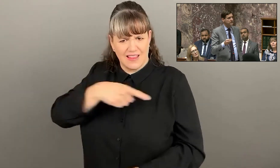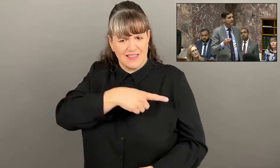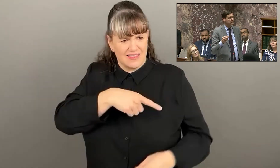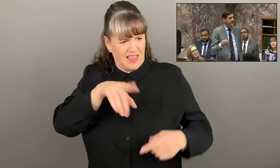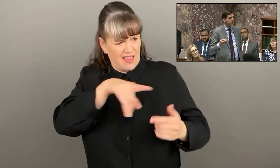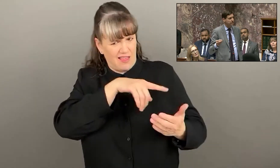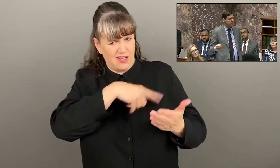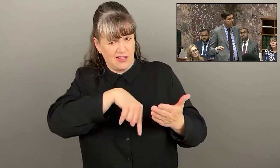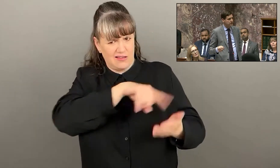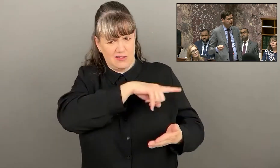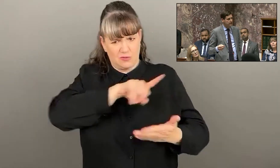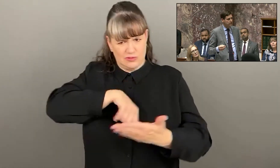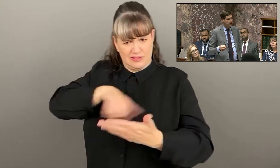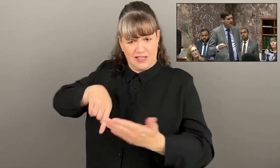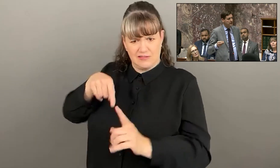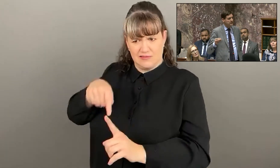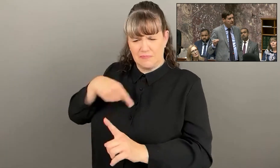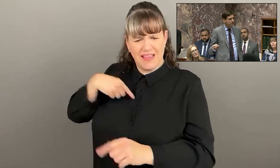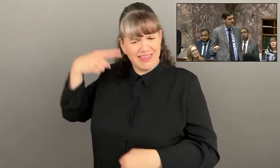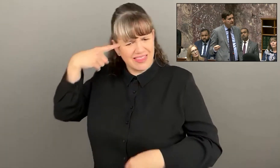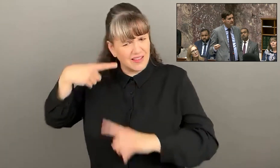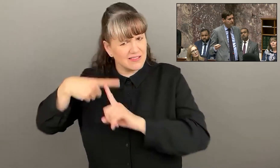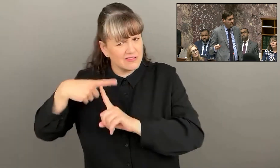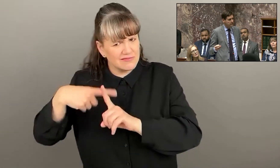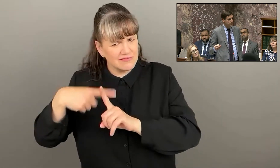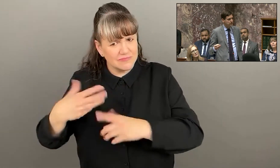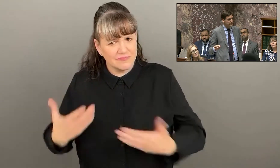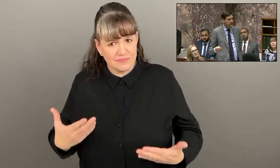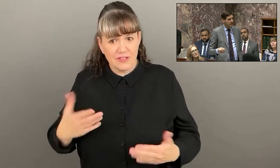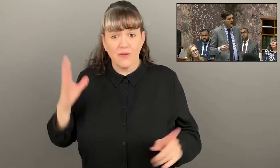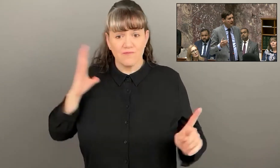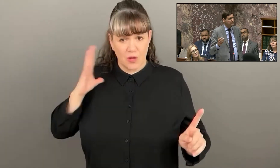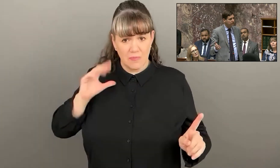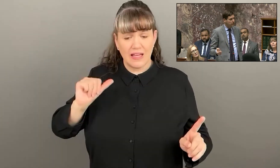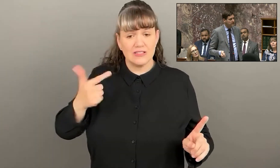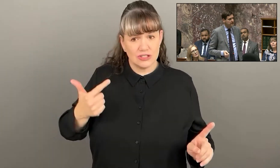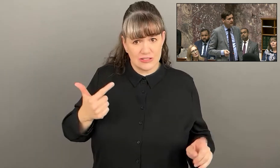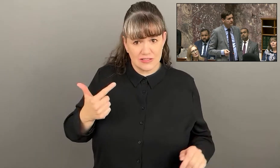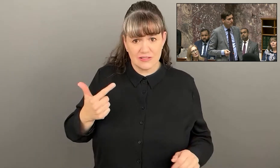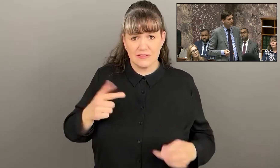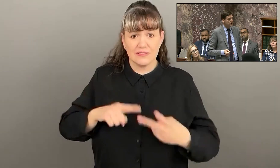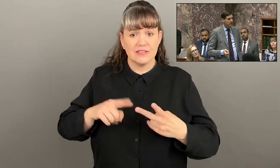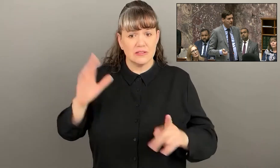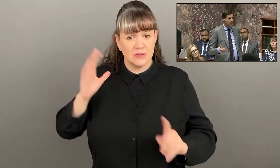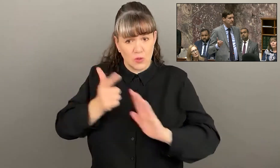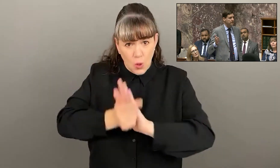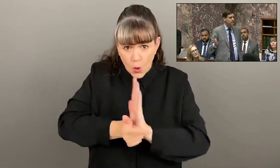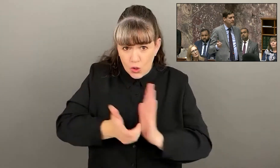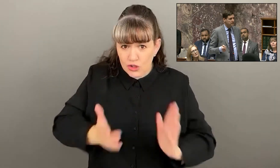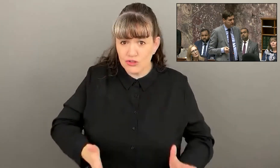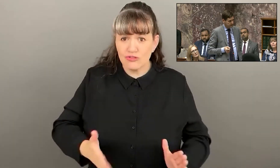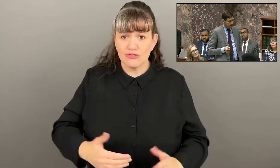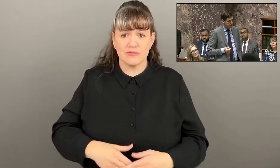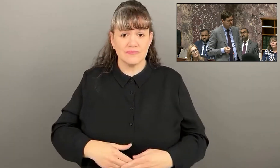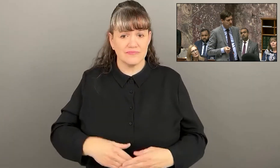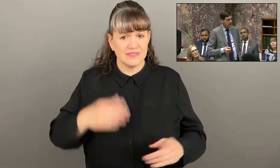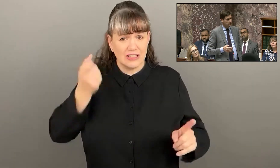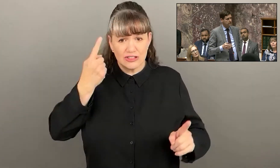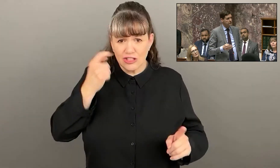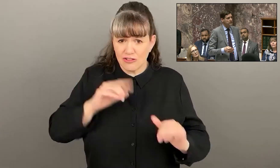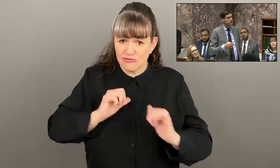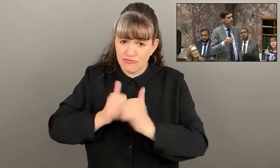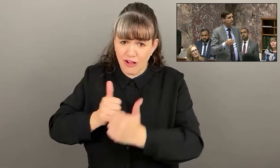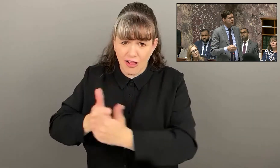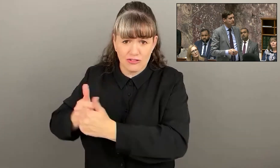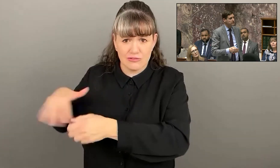got experience in government. He was a former Attorney General. He understands the challenge at play. I look forward to seeing his report. I agree with members on this.